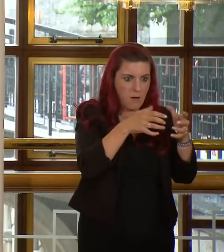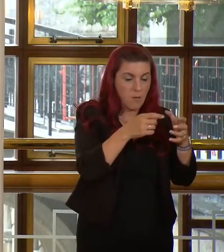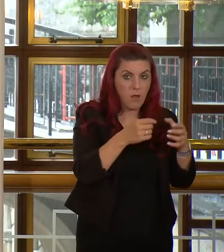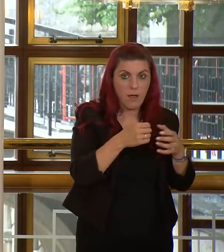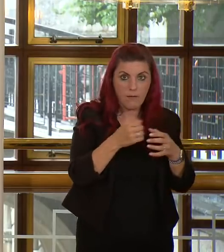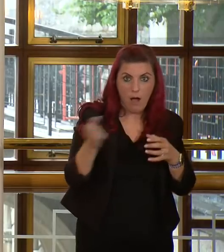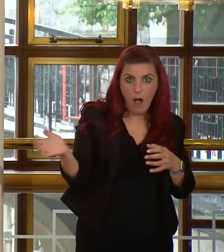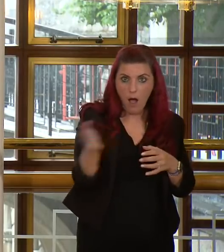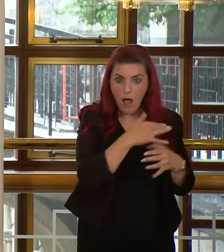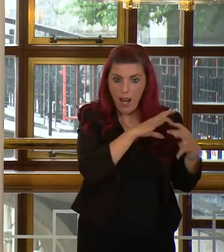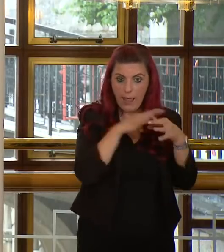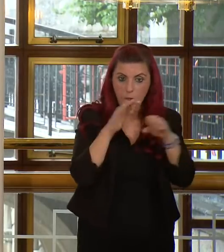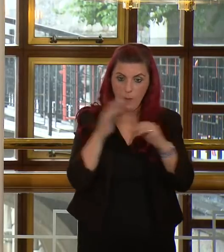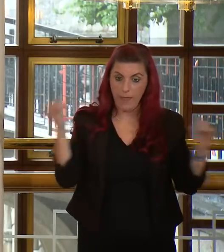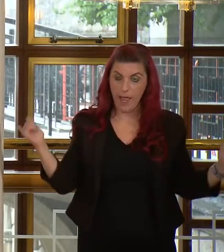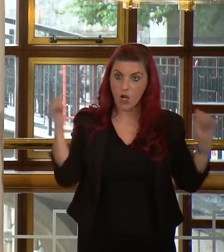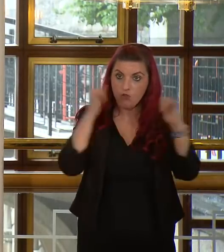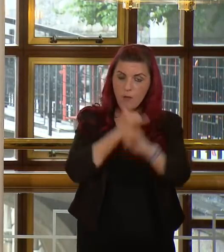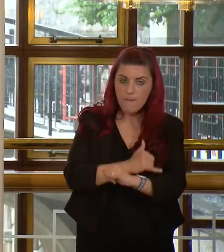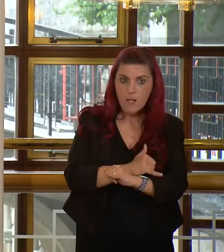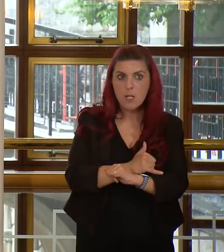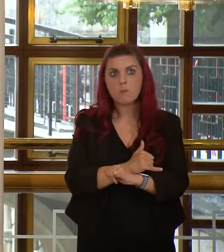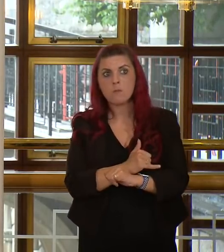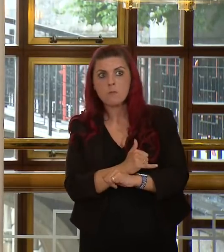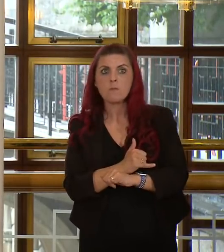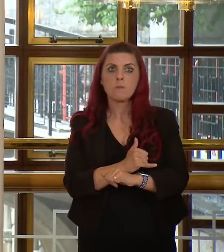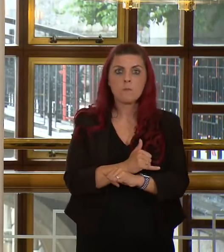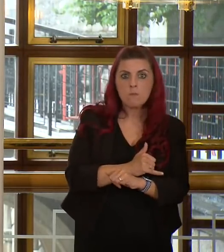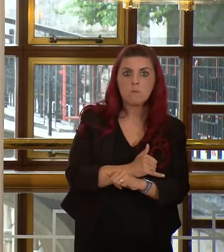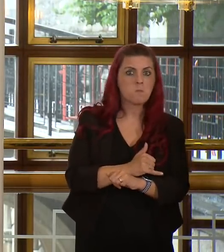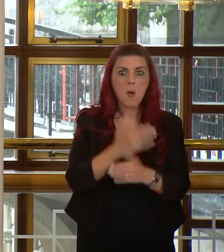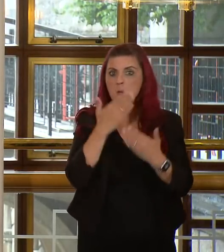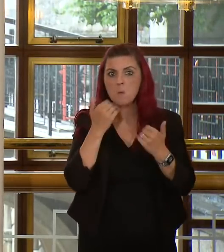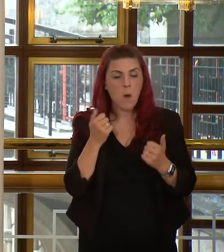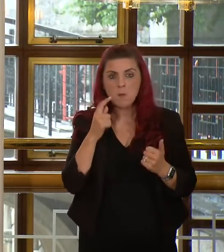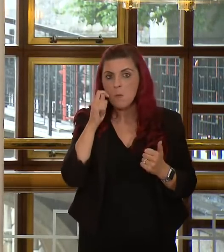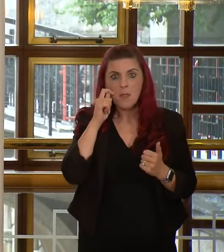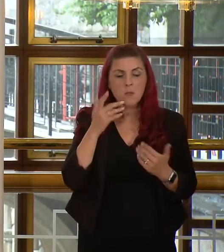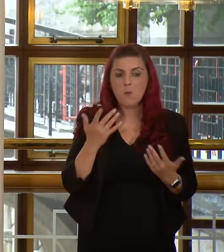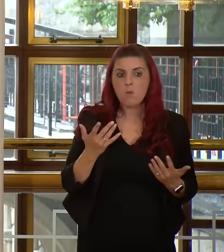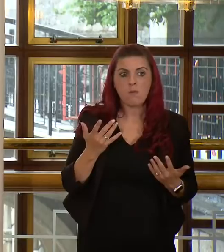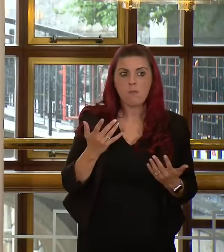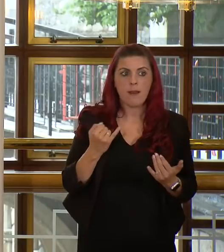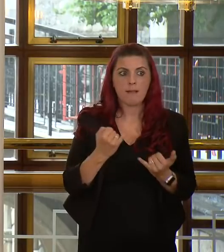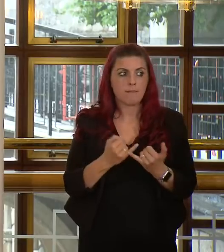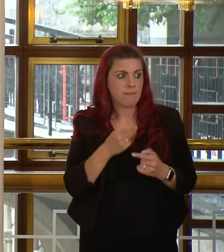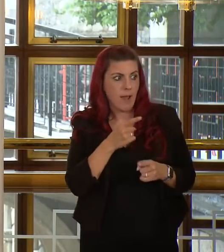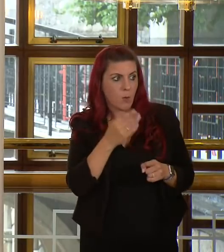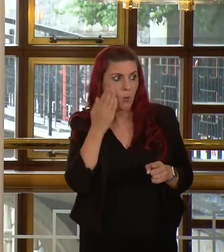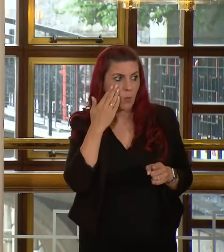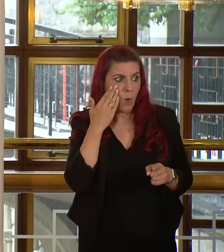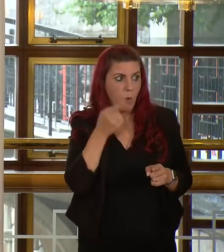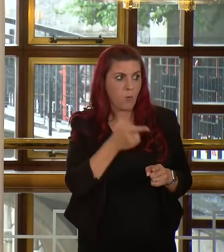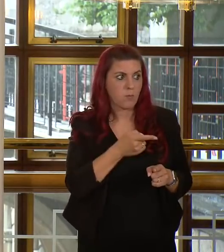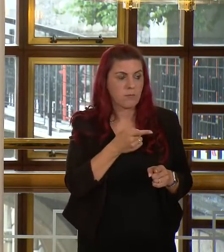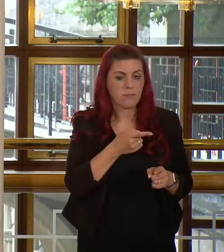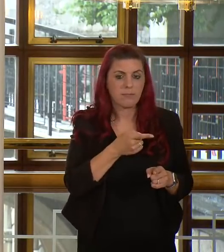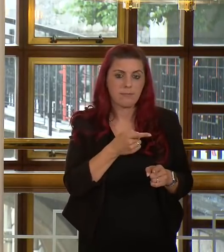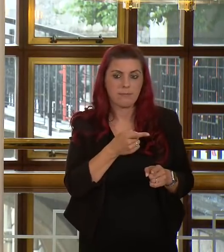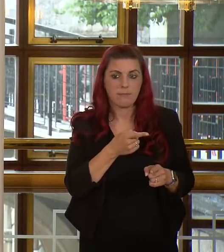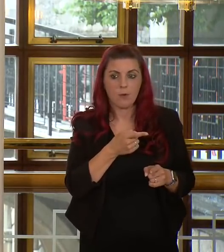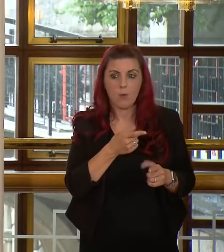or mostly related to air travel, that's probably unlikely. You'll know in New Zealand